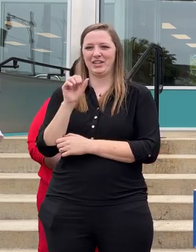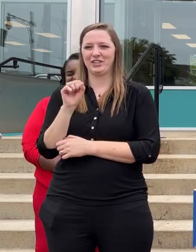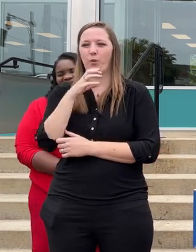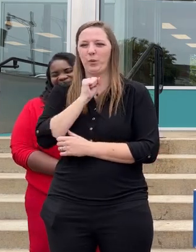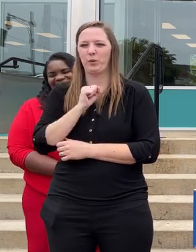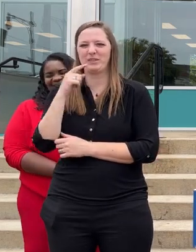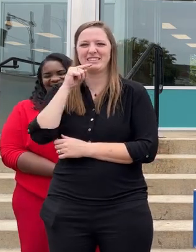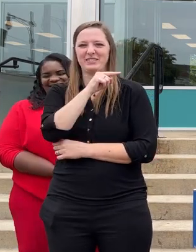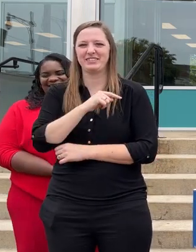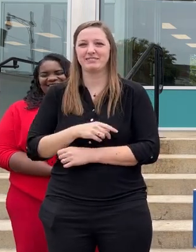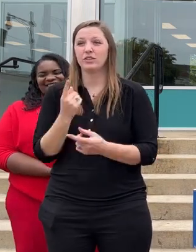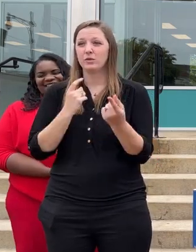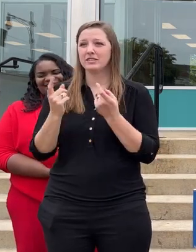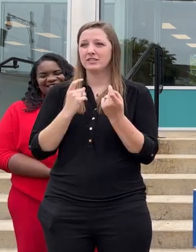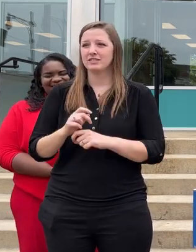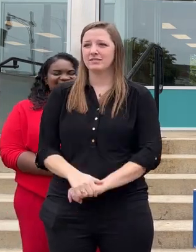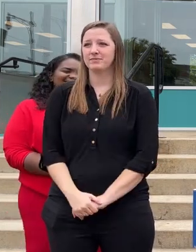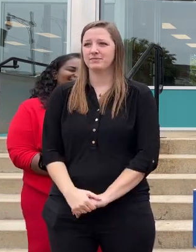Any other questions?